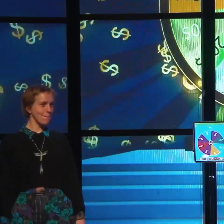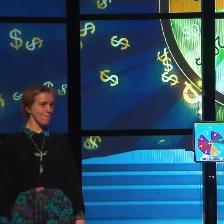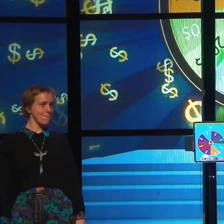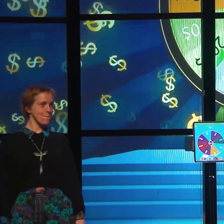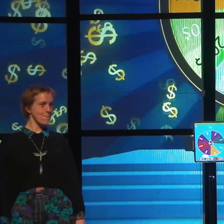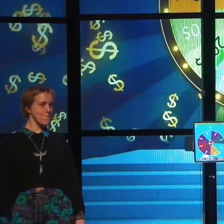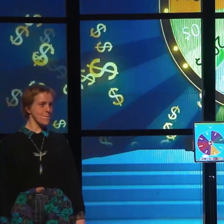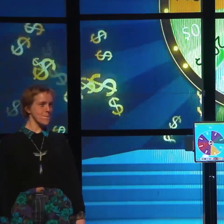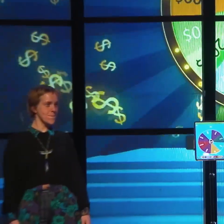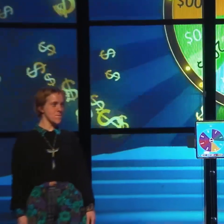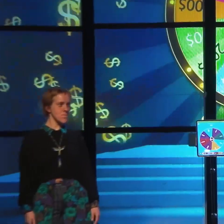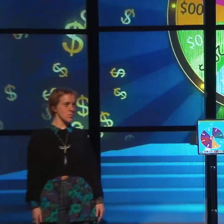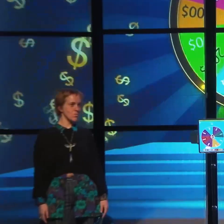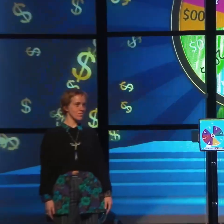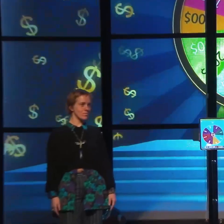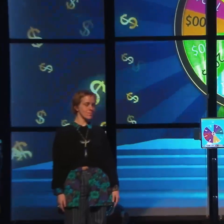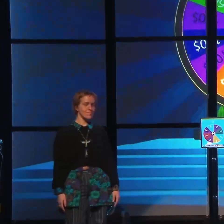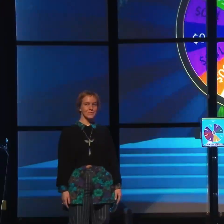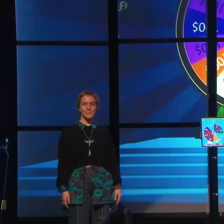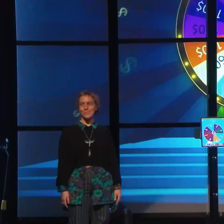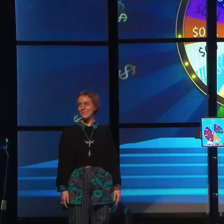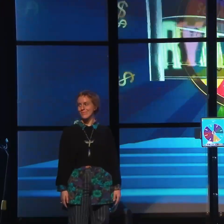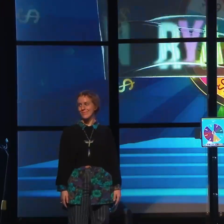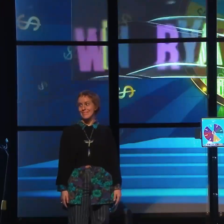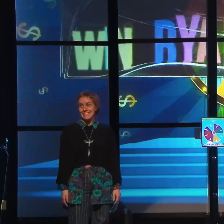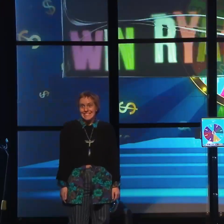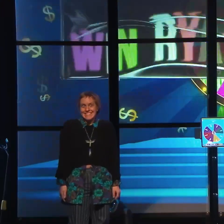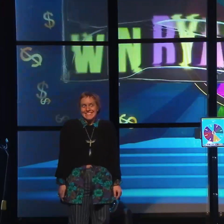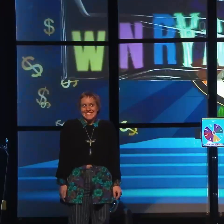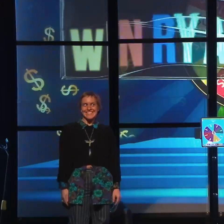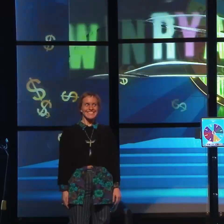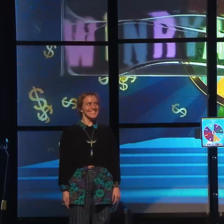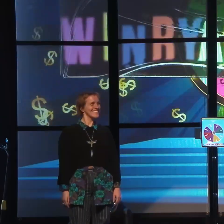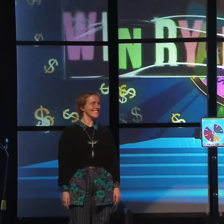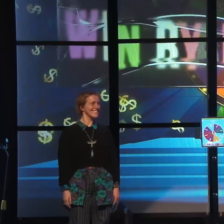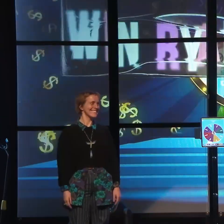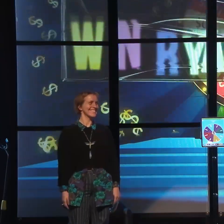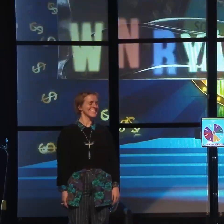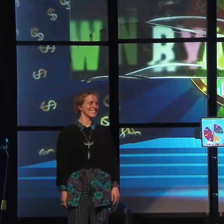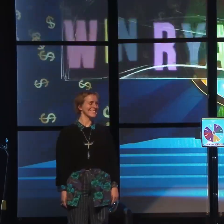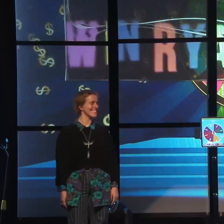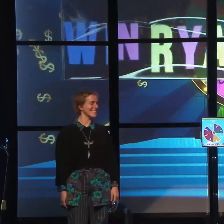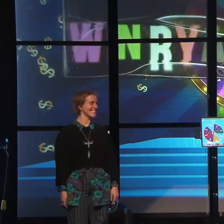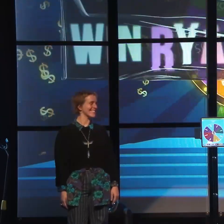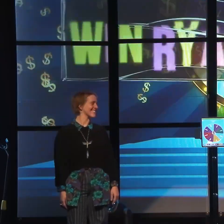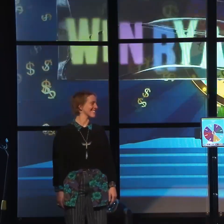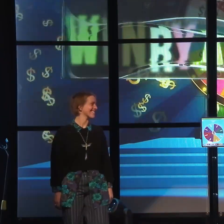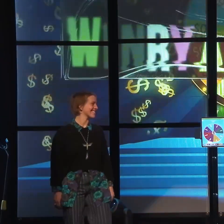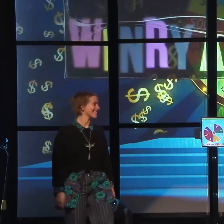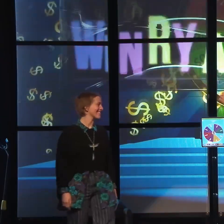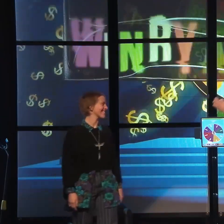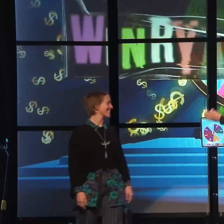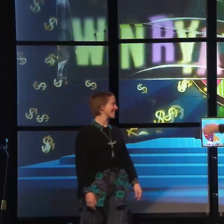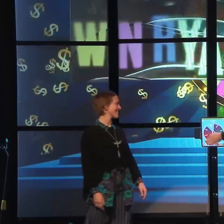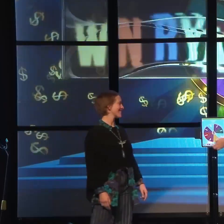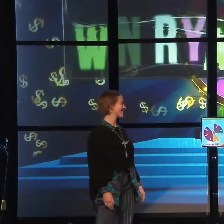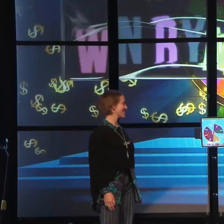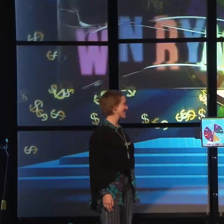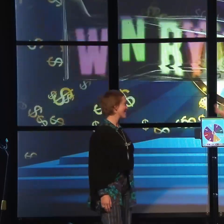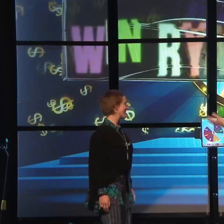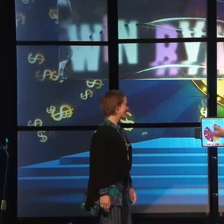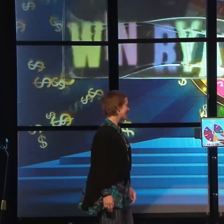won the opportunity to win my money, okay? So, Bethany, first thing you're gonna do is give